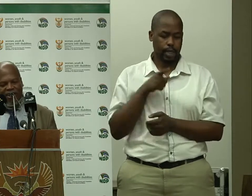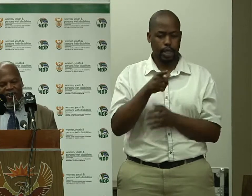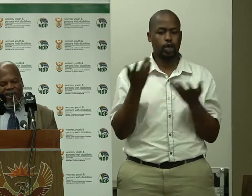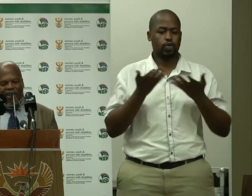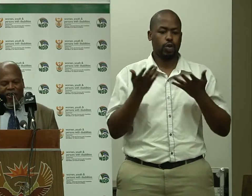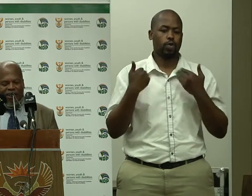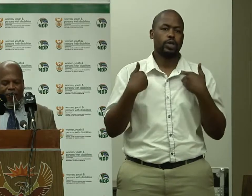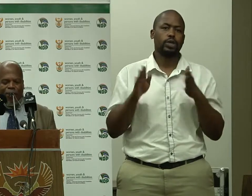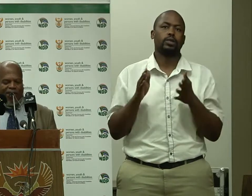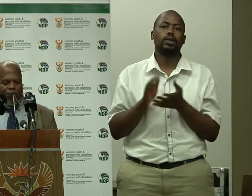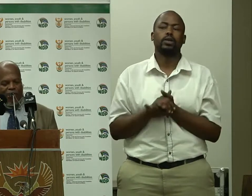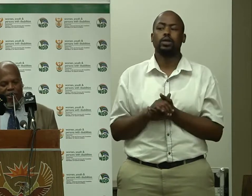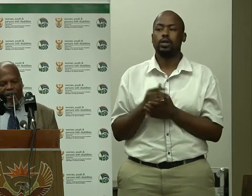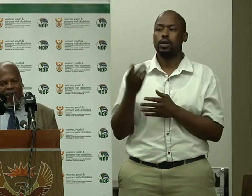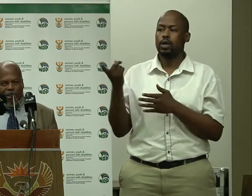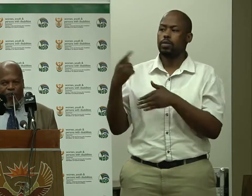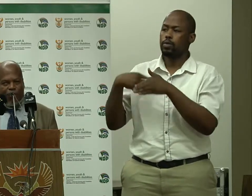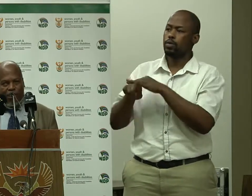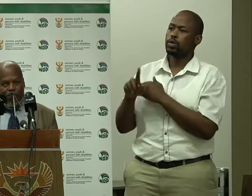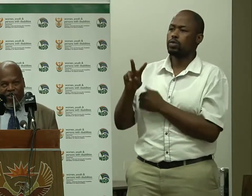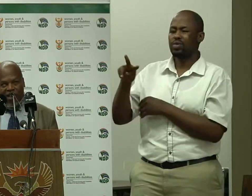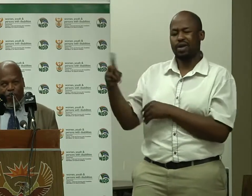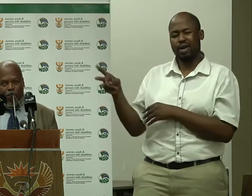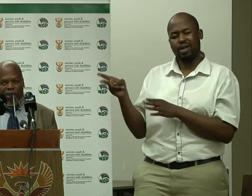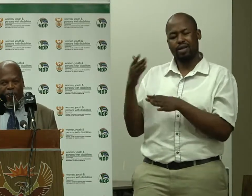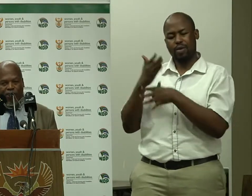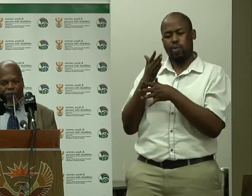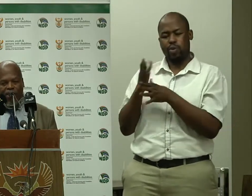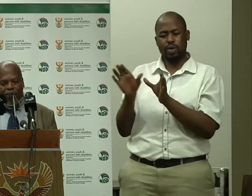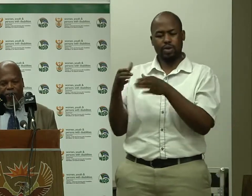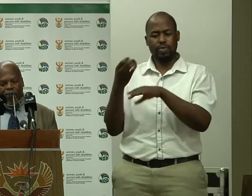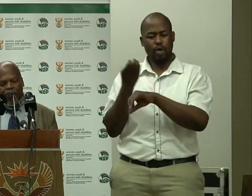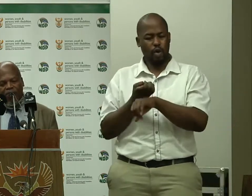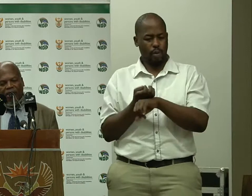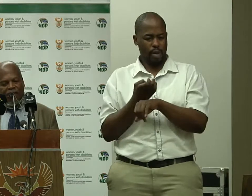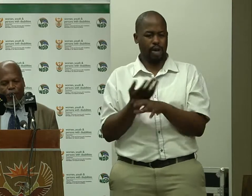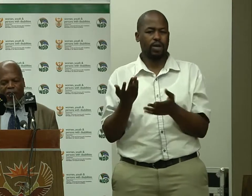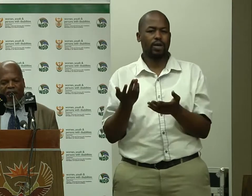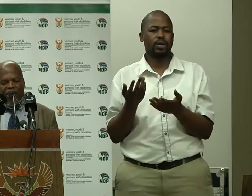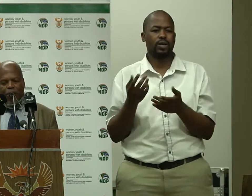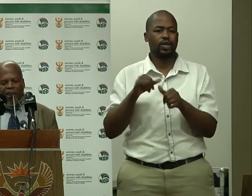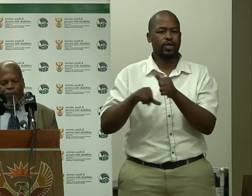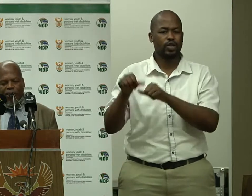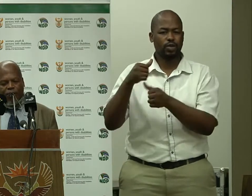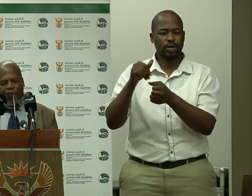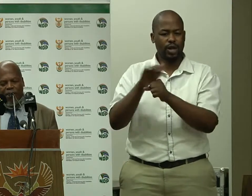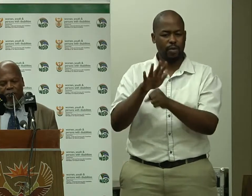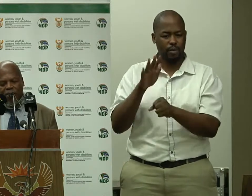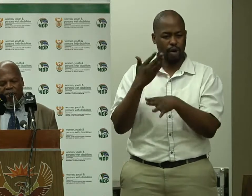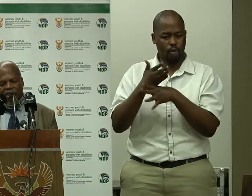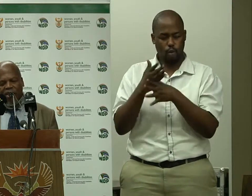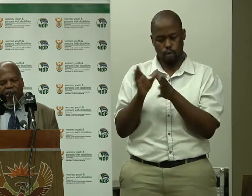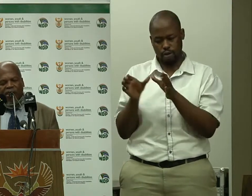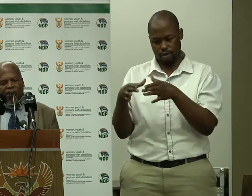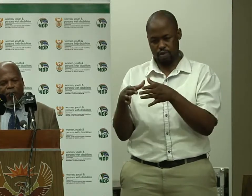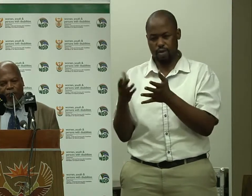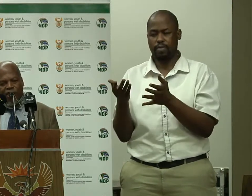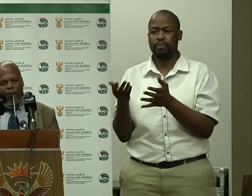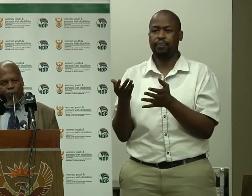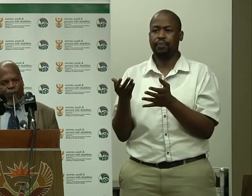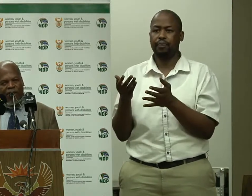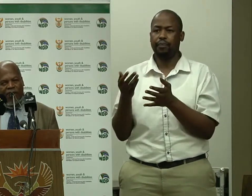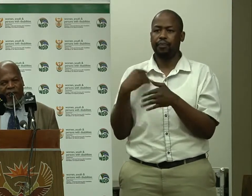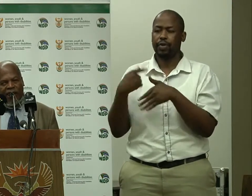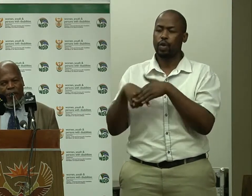started. Then we went into the other work streams, the economic work stream, the social impact work stream. We